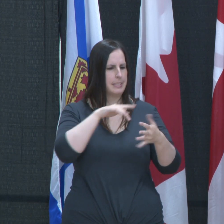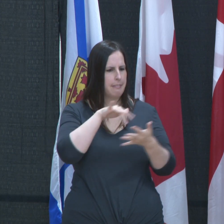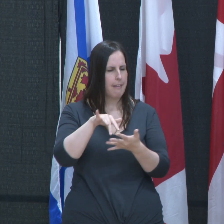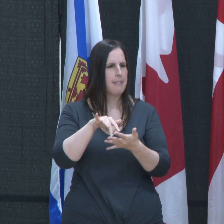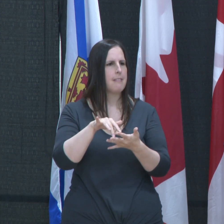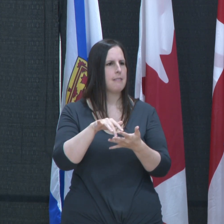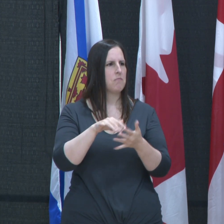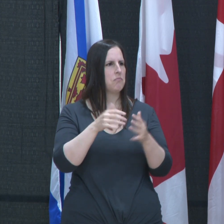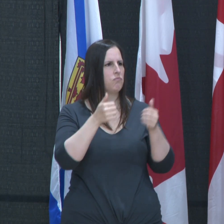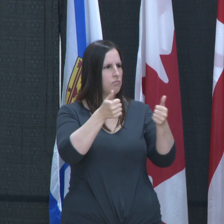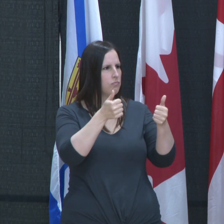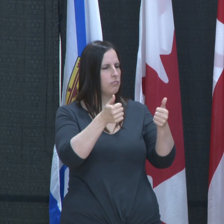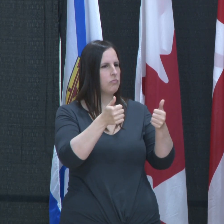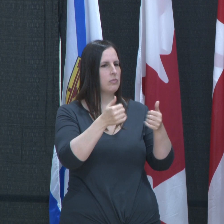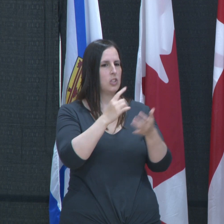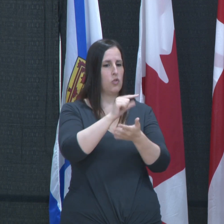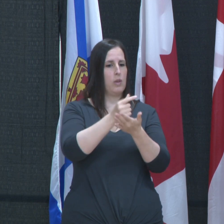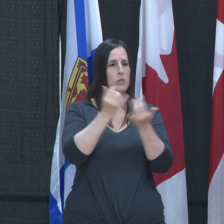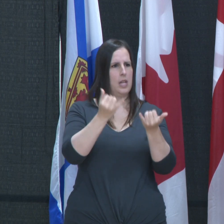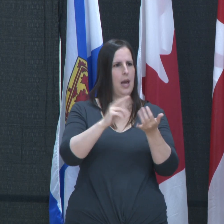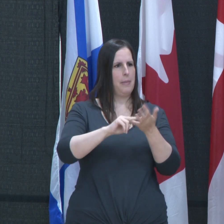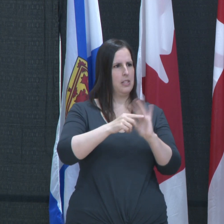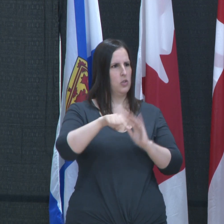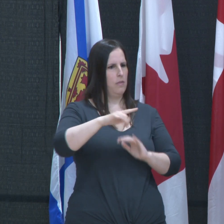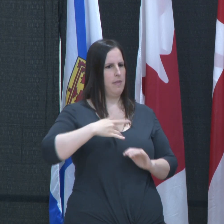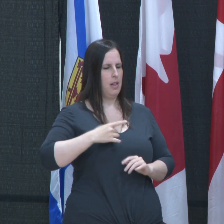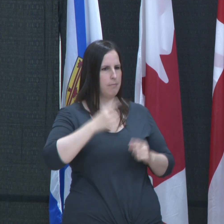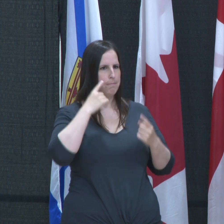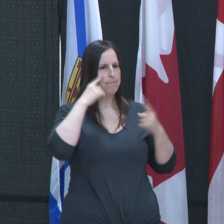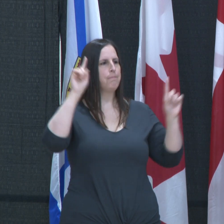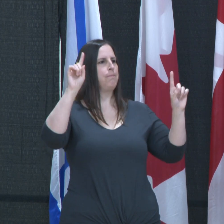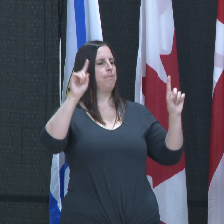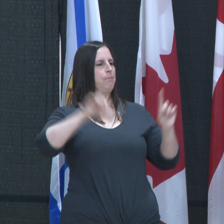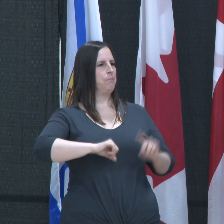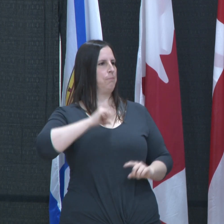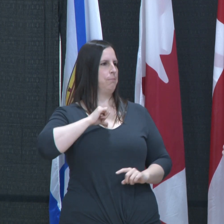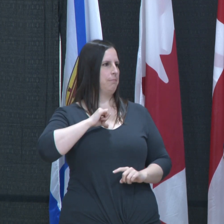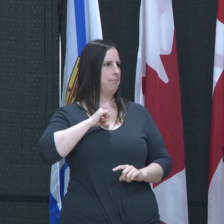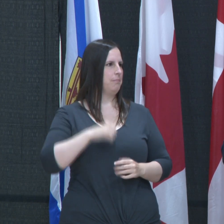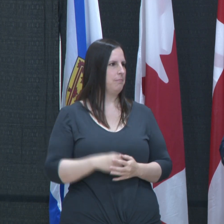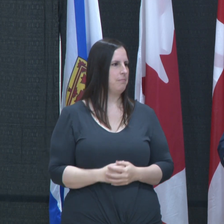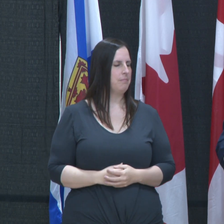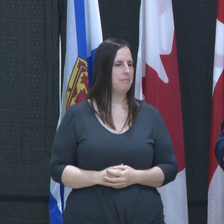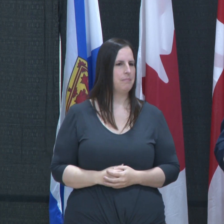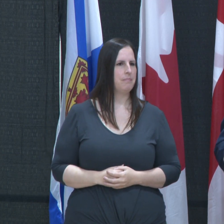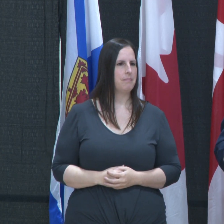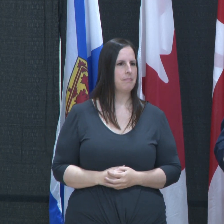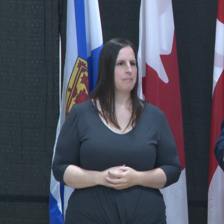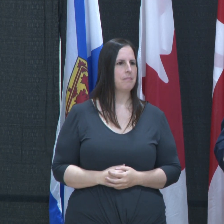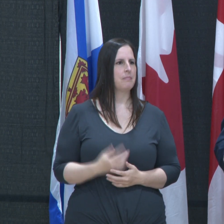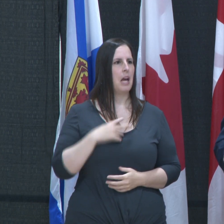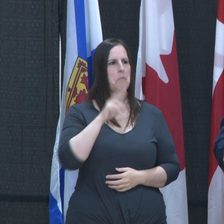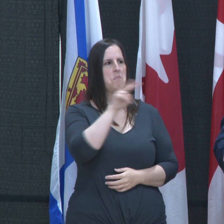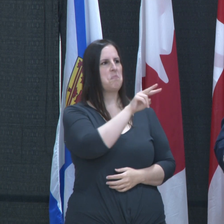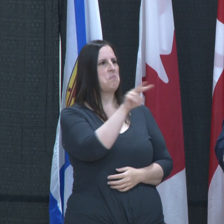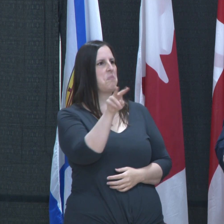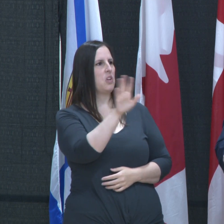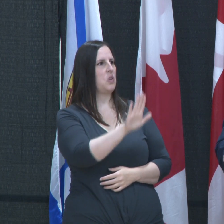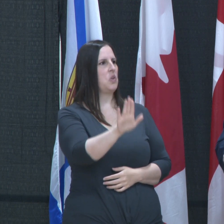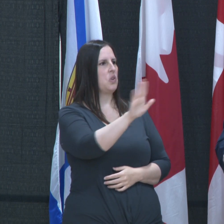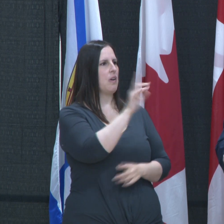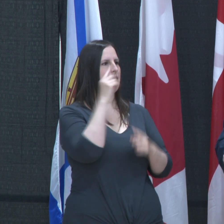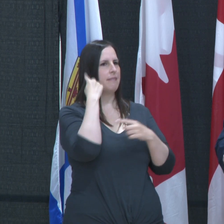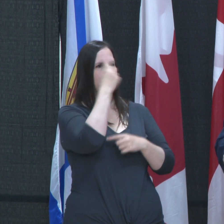graduate today is a significant accomplishment that you should be very, very proud. And judging by the faces of